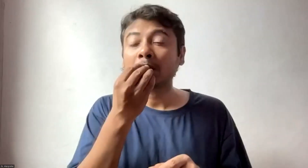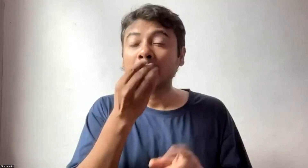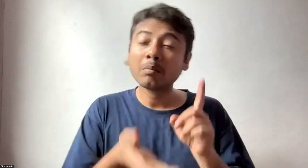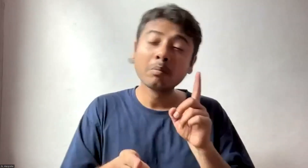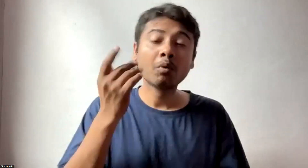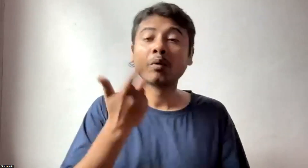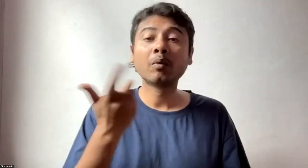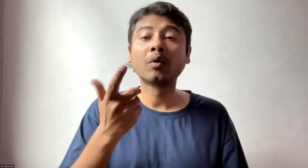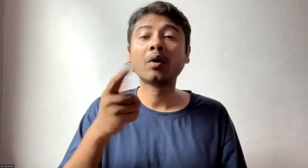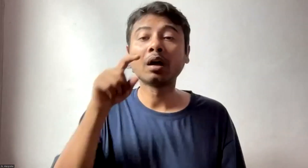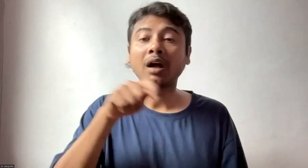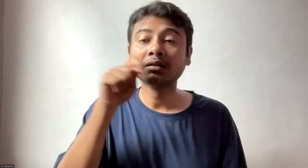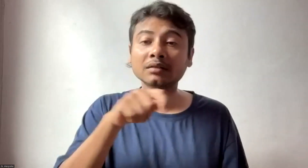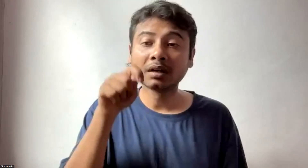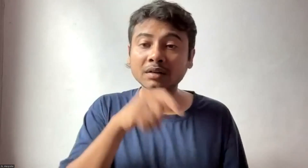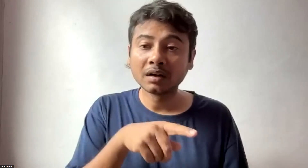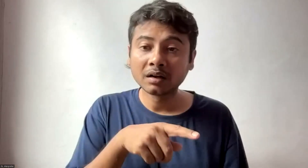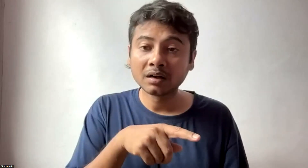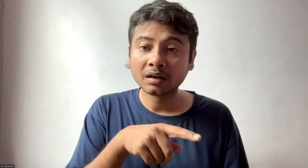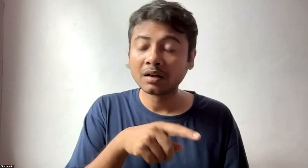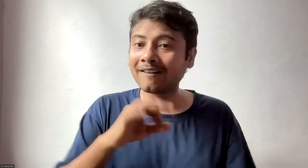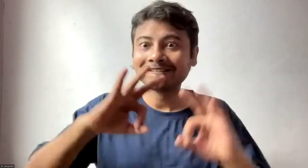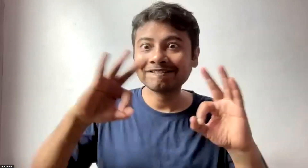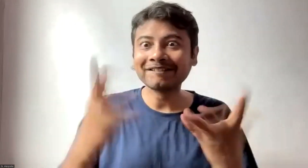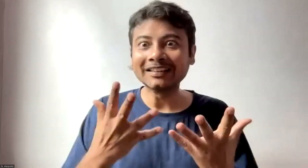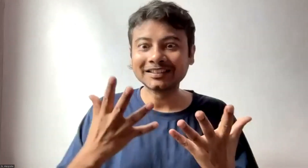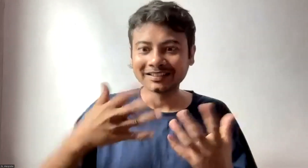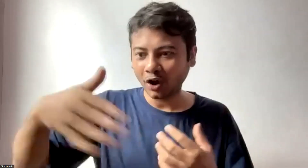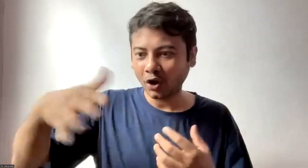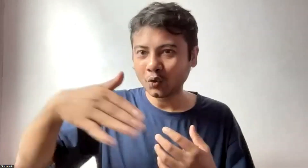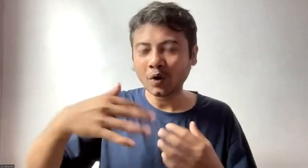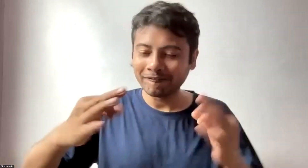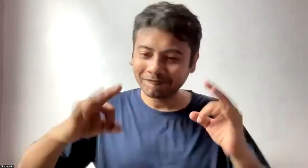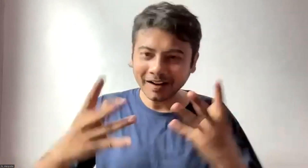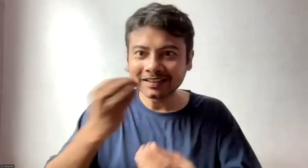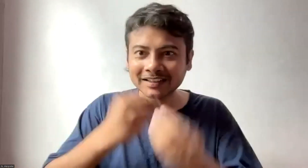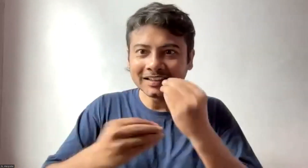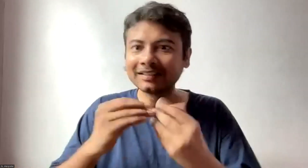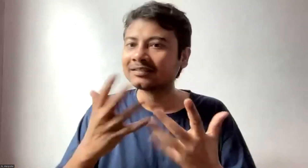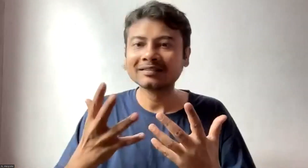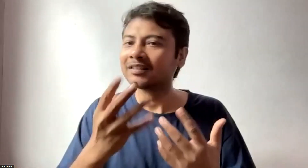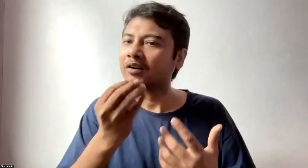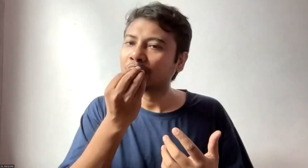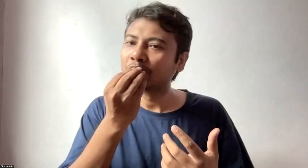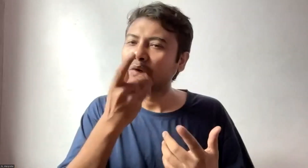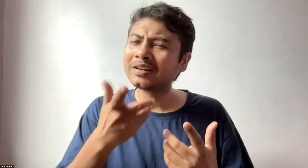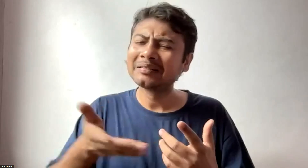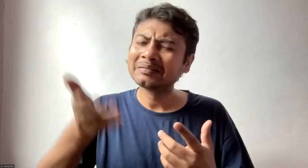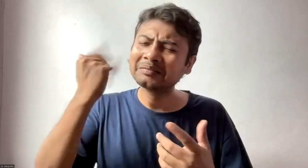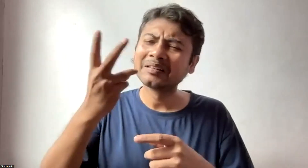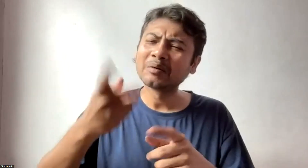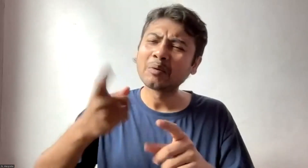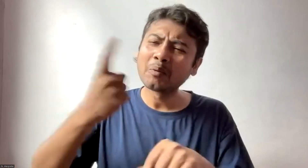old food, which is like stale food, which you keep it in the refrigerator for many hours.